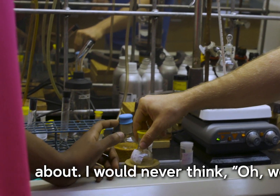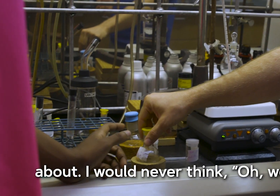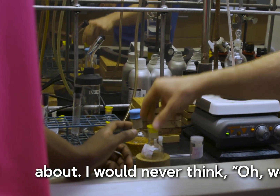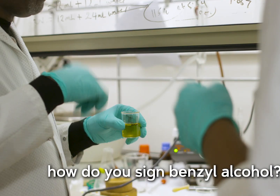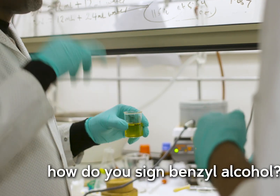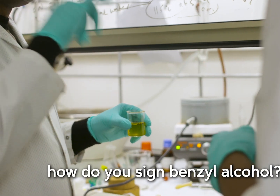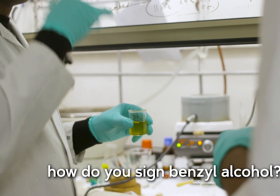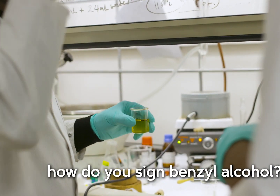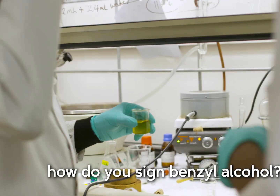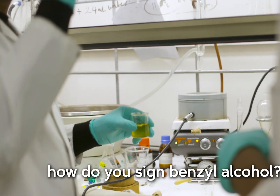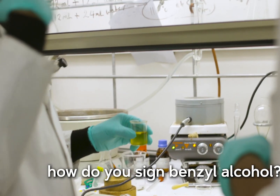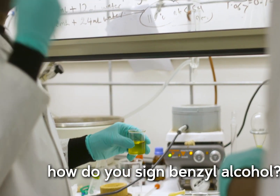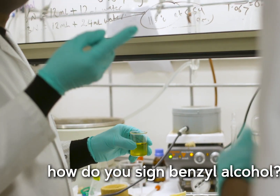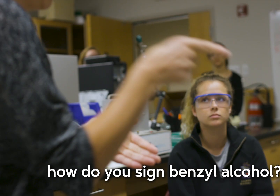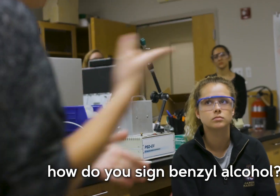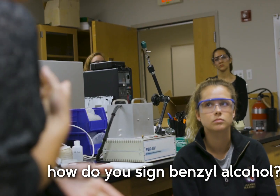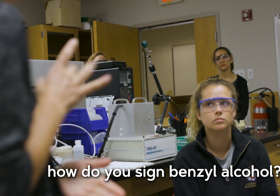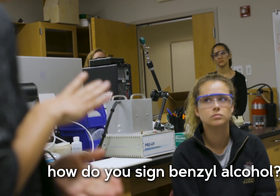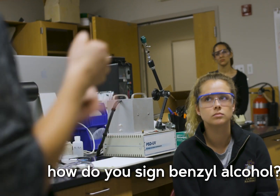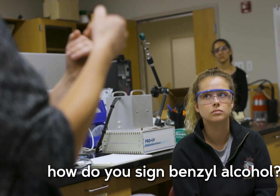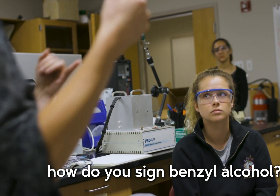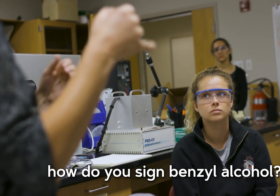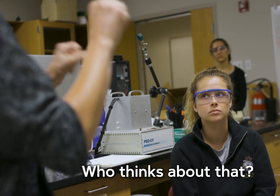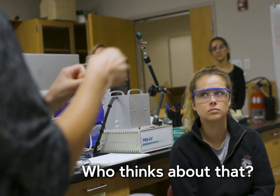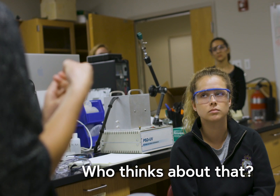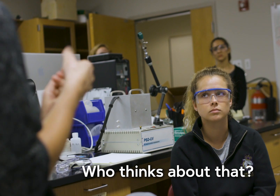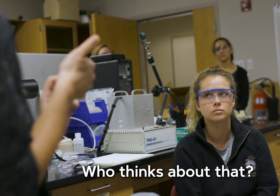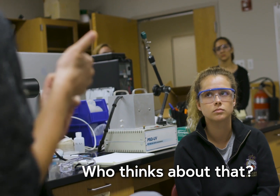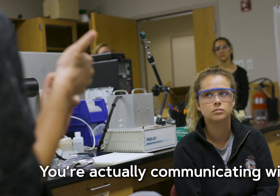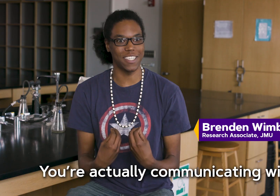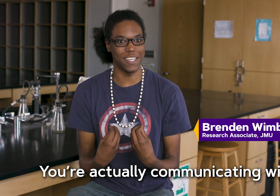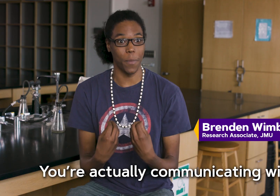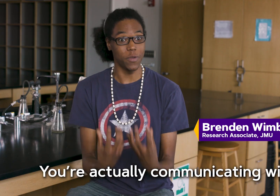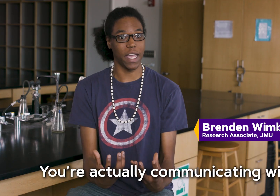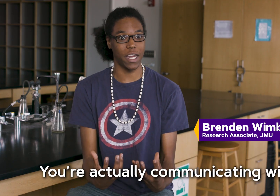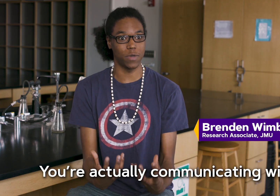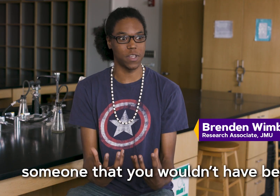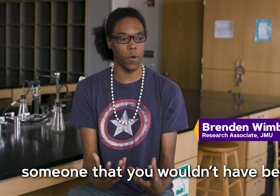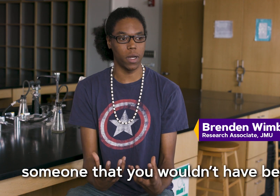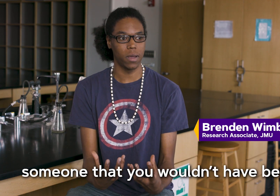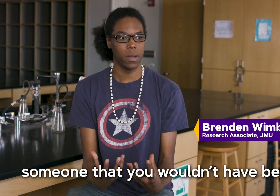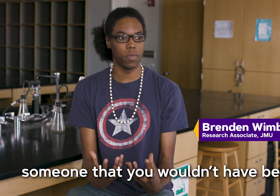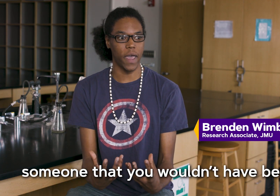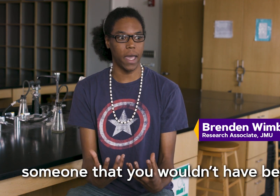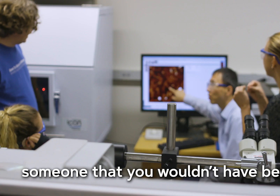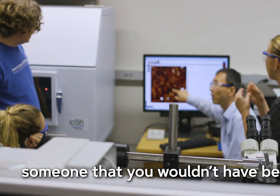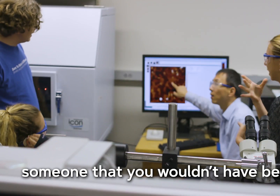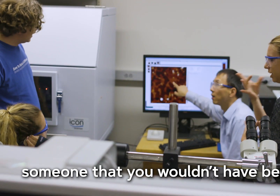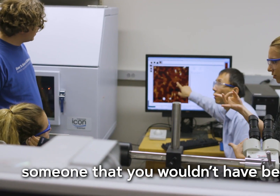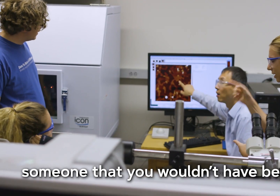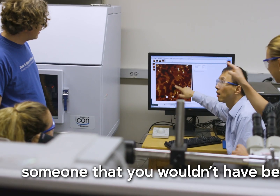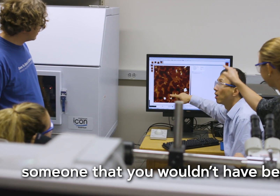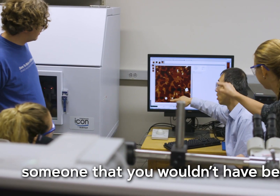like, oh, well, how do you sign benzyl alcohol? Who thinks about that? You're actually communicating with someone that